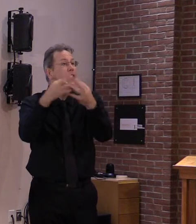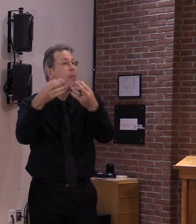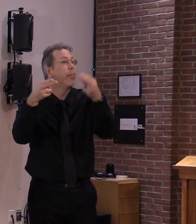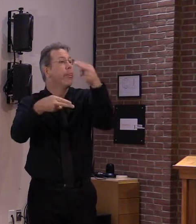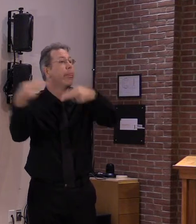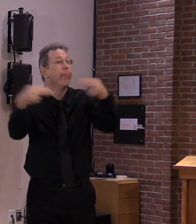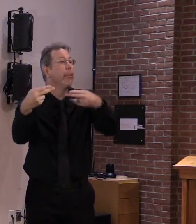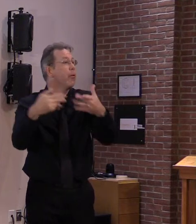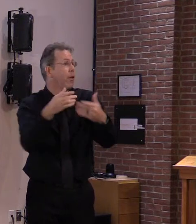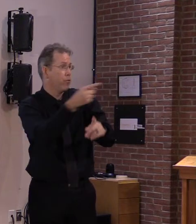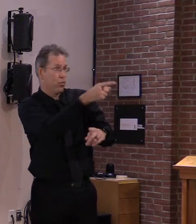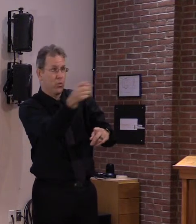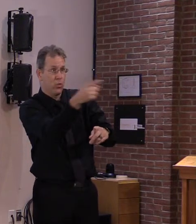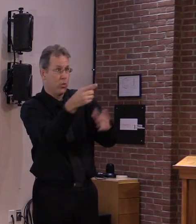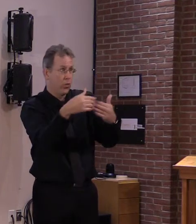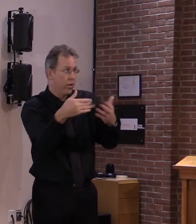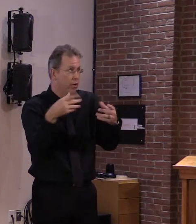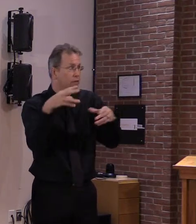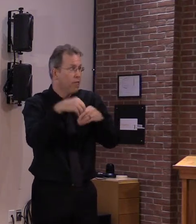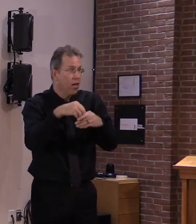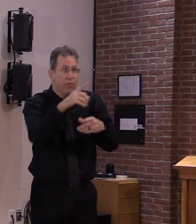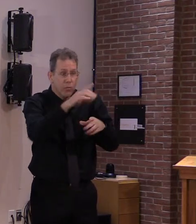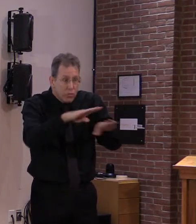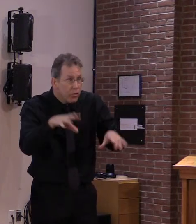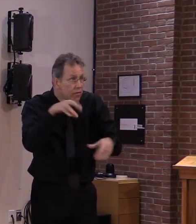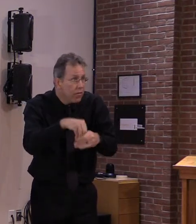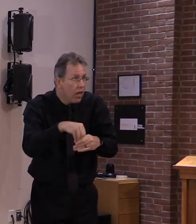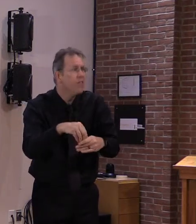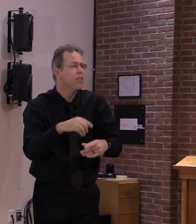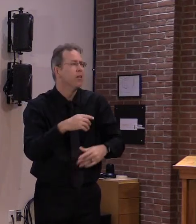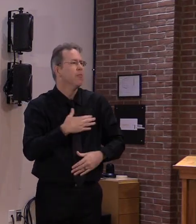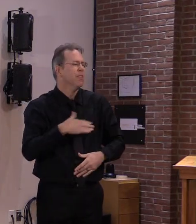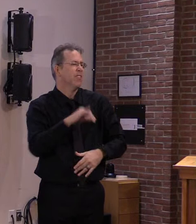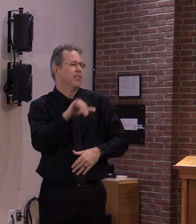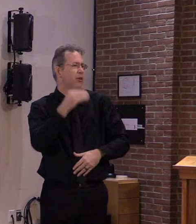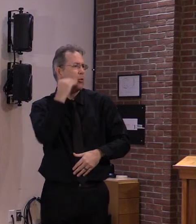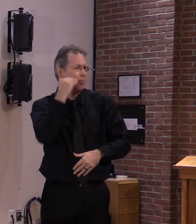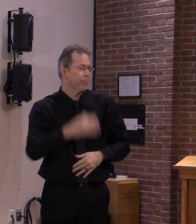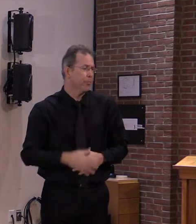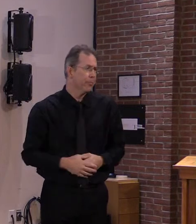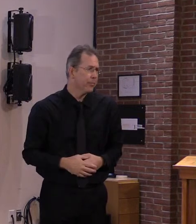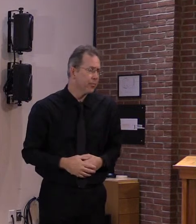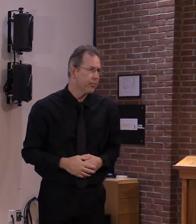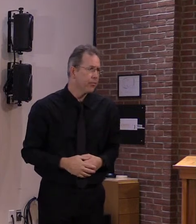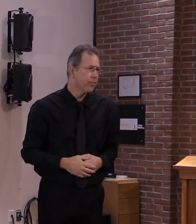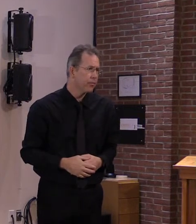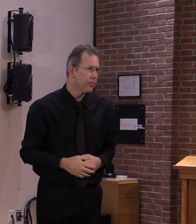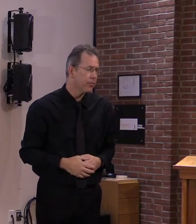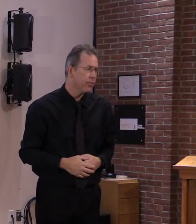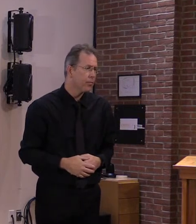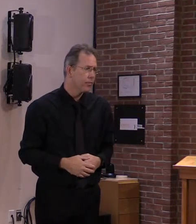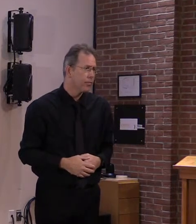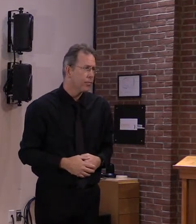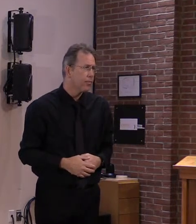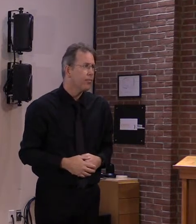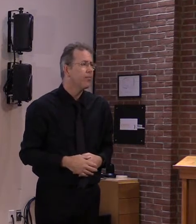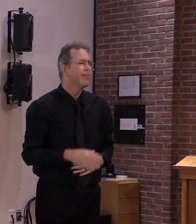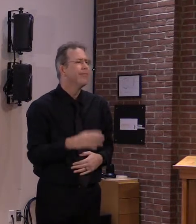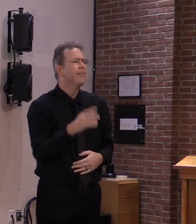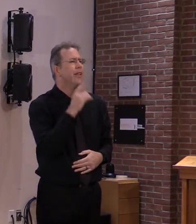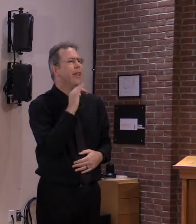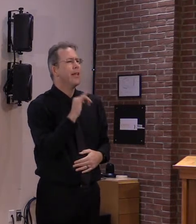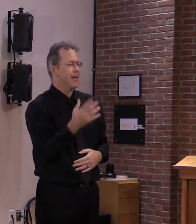Nonetheless, the three regions in the country with the fewest people planning to dine outside their households were Washington, D.C., Washington